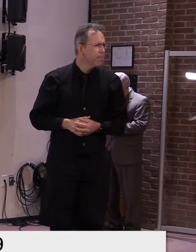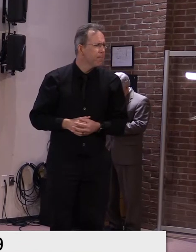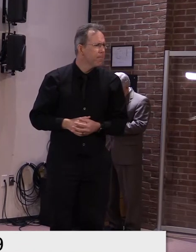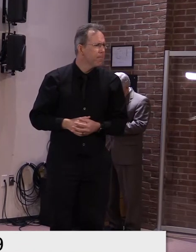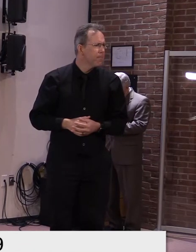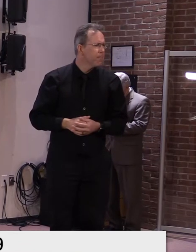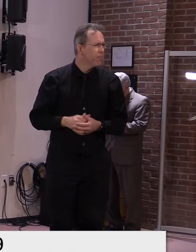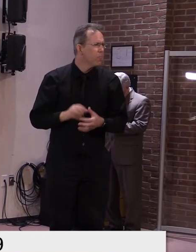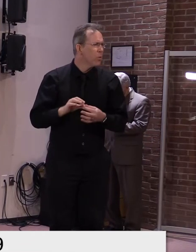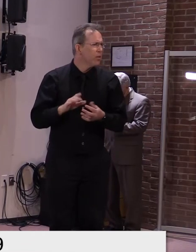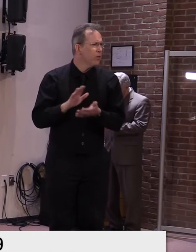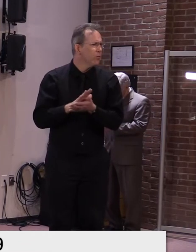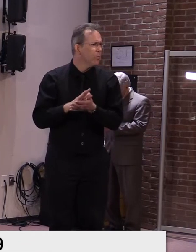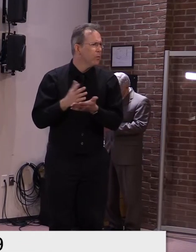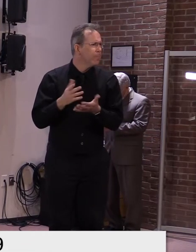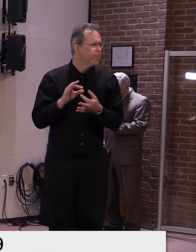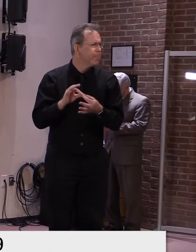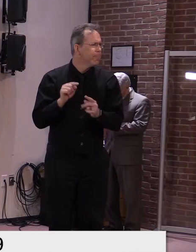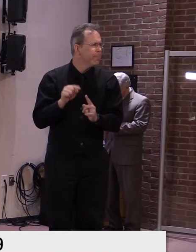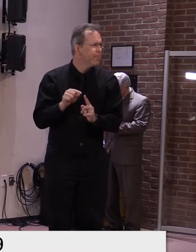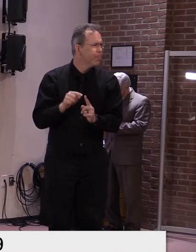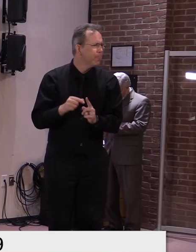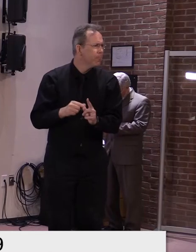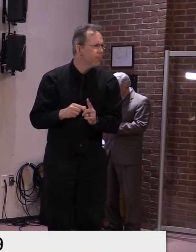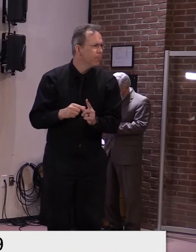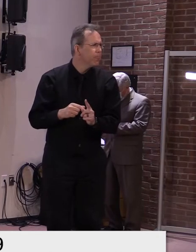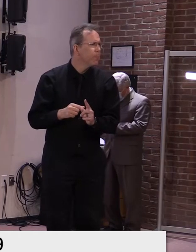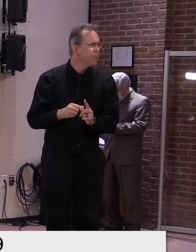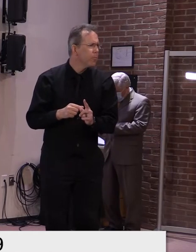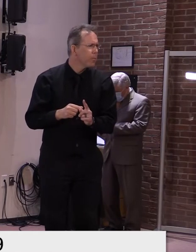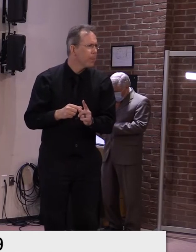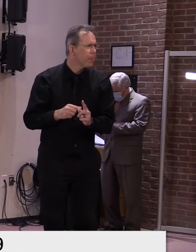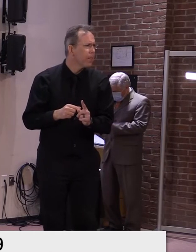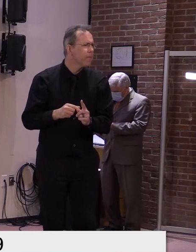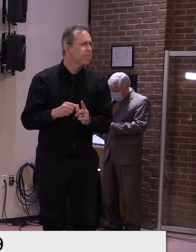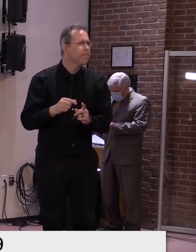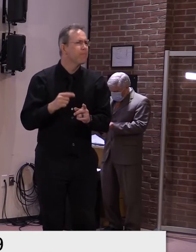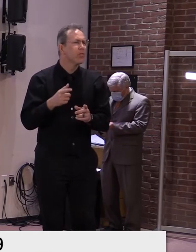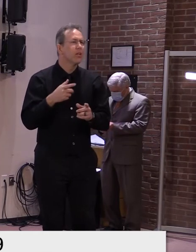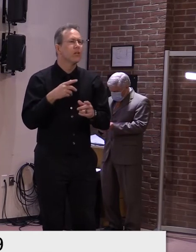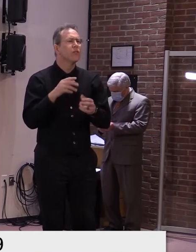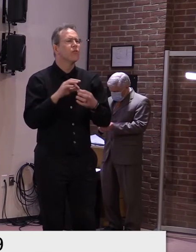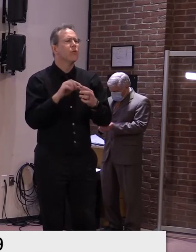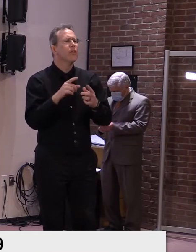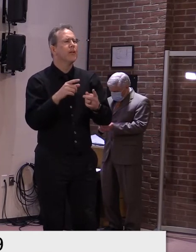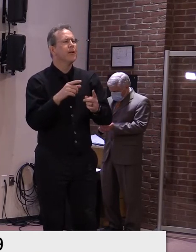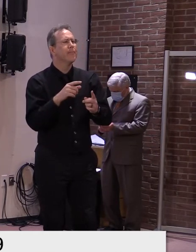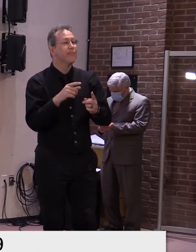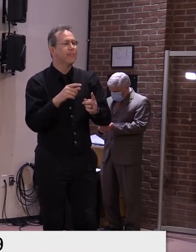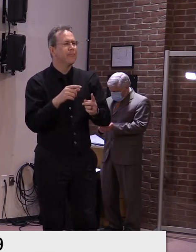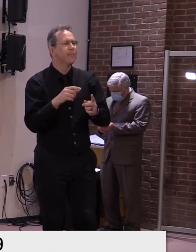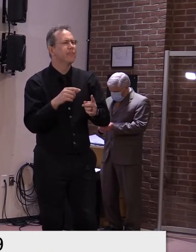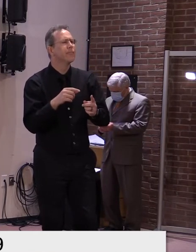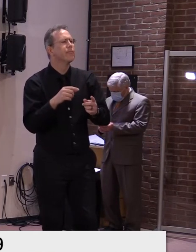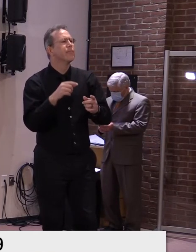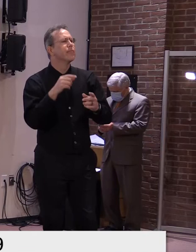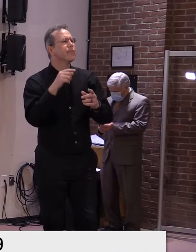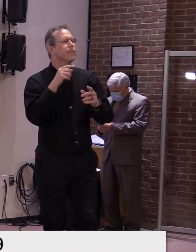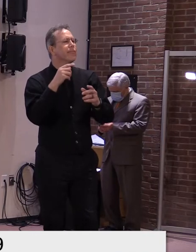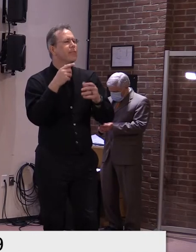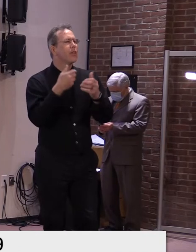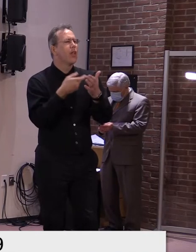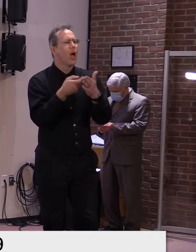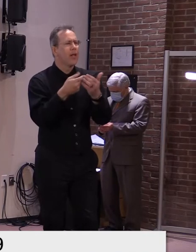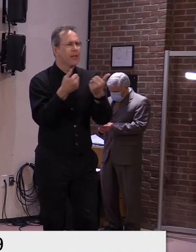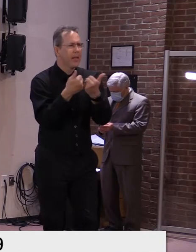to reconsider. Then the assistant coach took over, and 3 days before the championship game, the assistant coach was arrested for his second